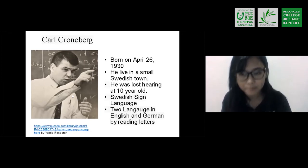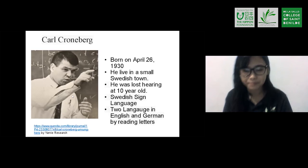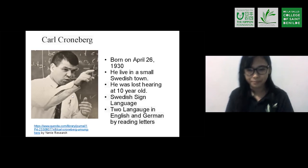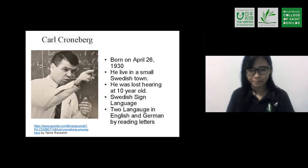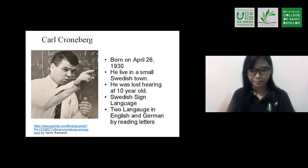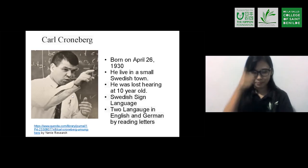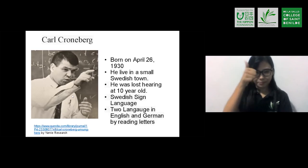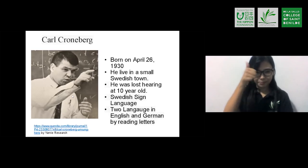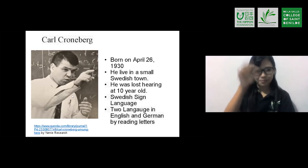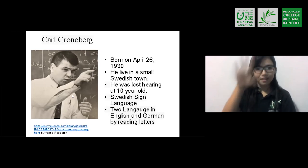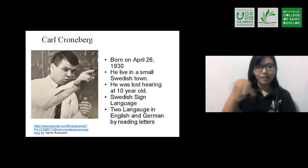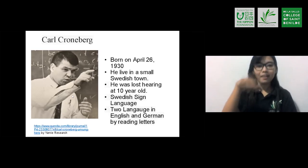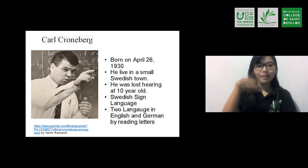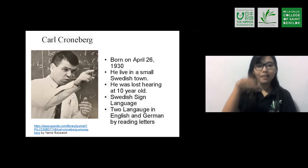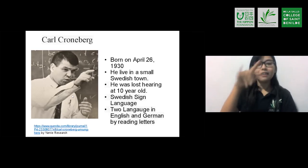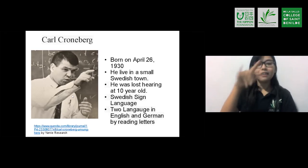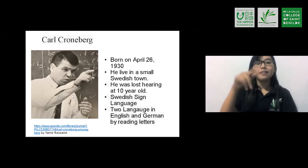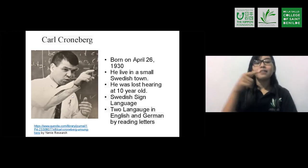Kronberg.